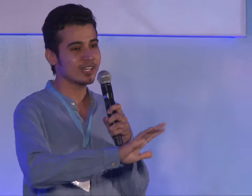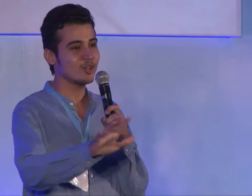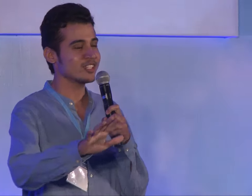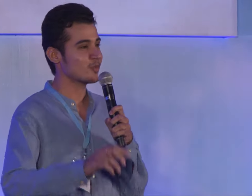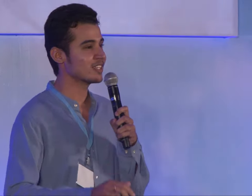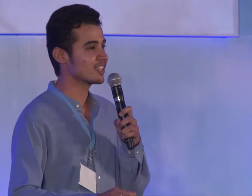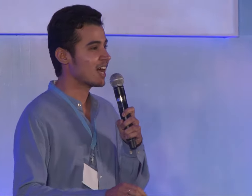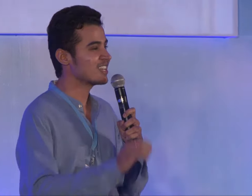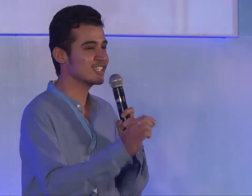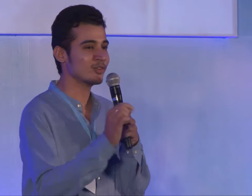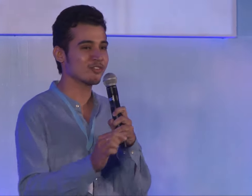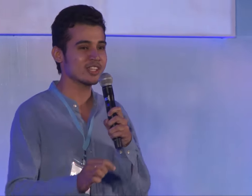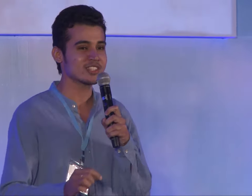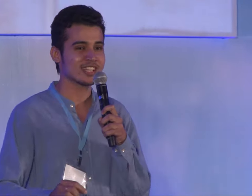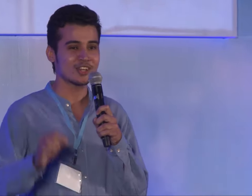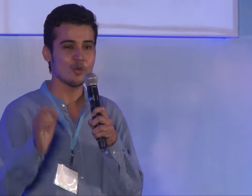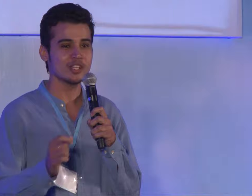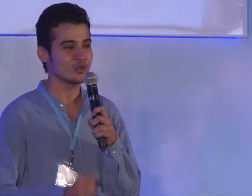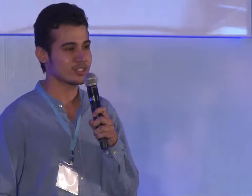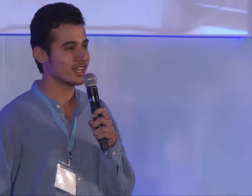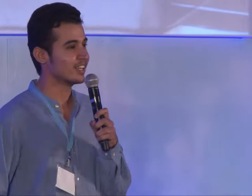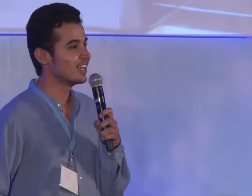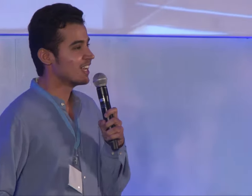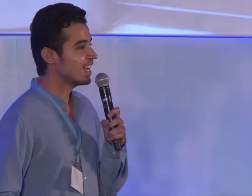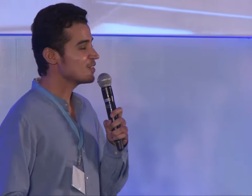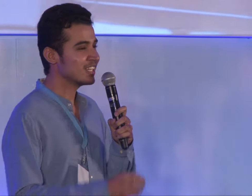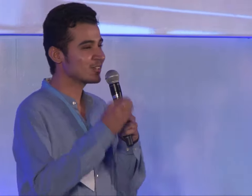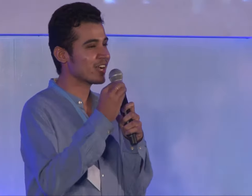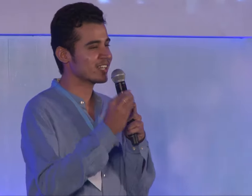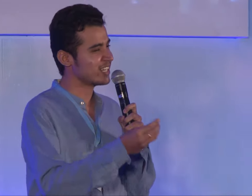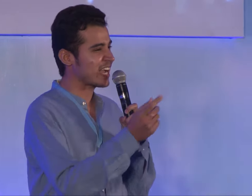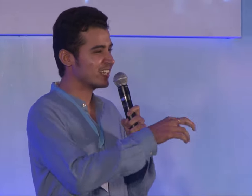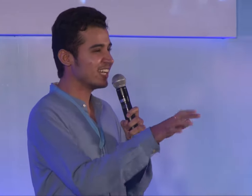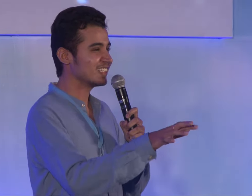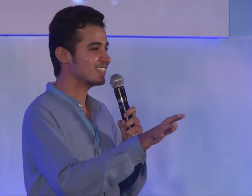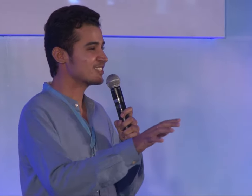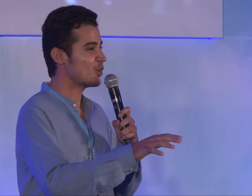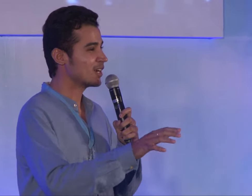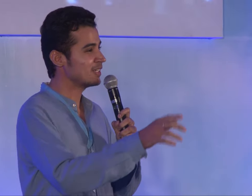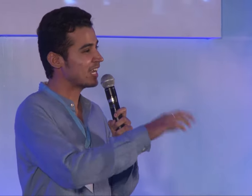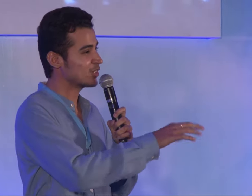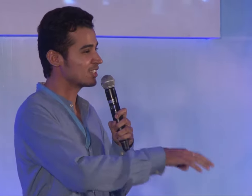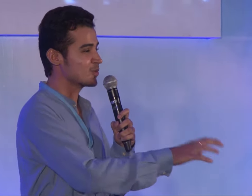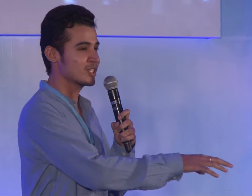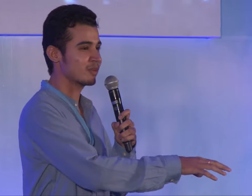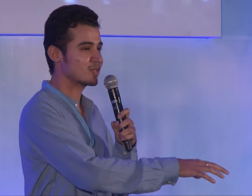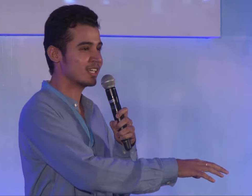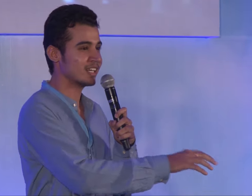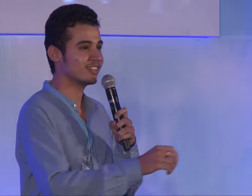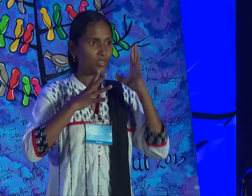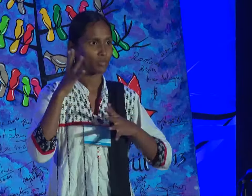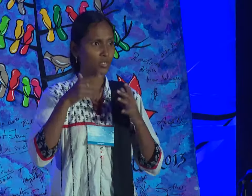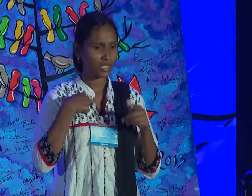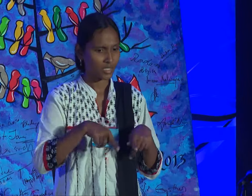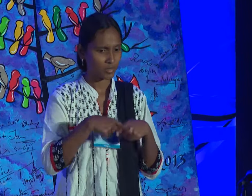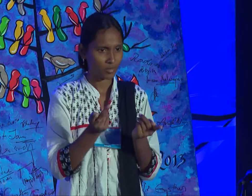am going around this place asking for a Virender Singh and nobody knows this guy. And I was like, did I get this wrong? I mean, I thought this was the place where he